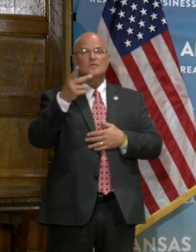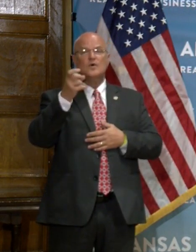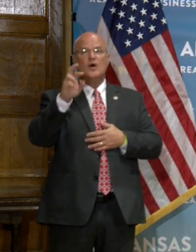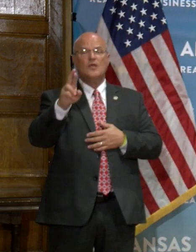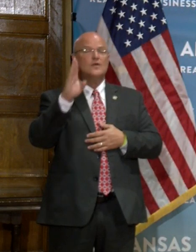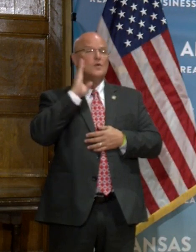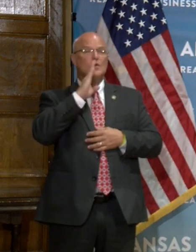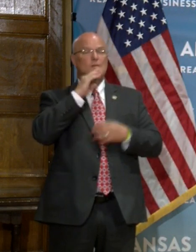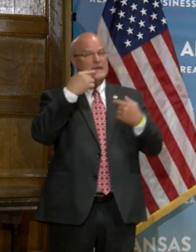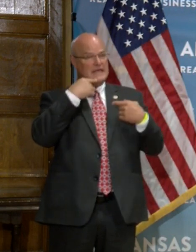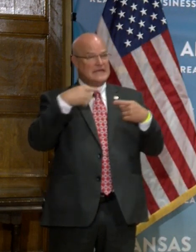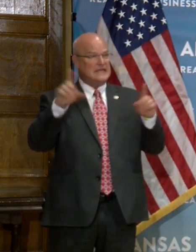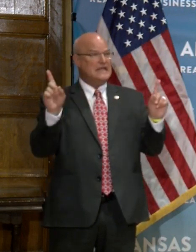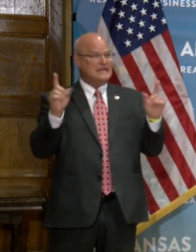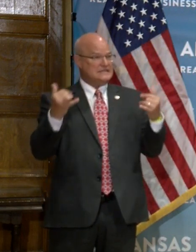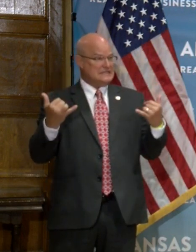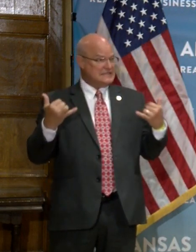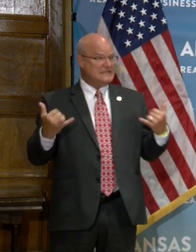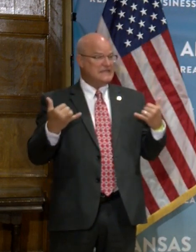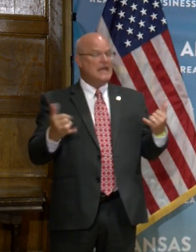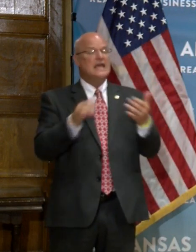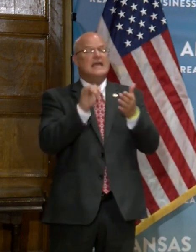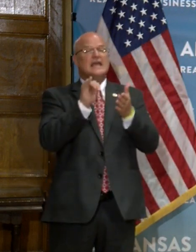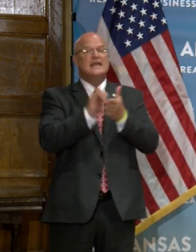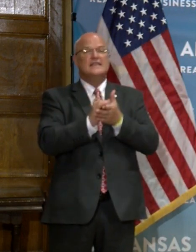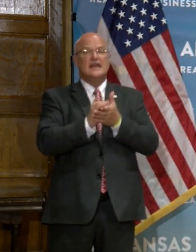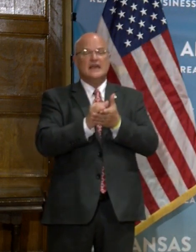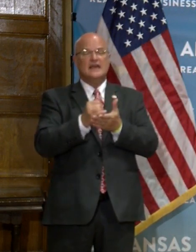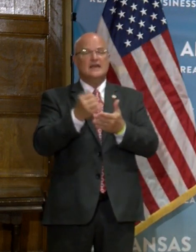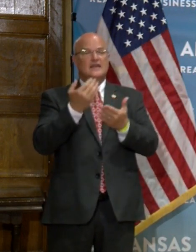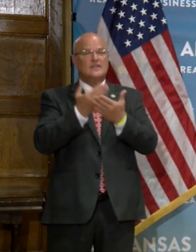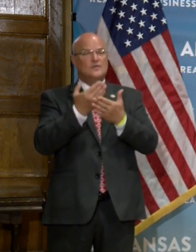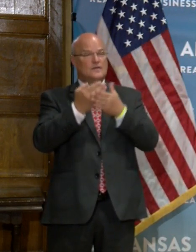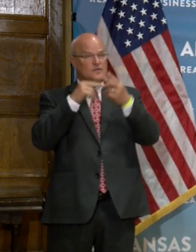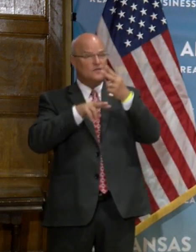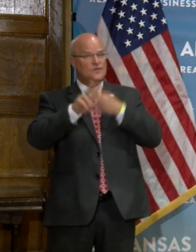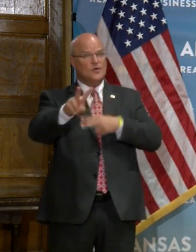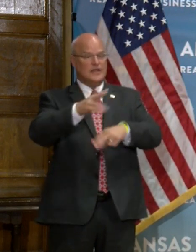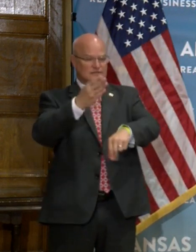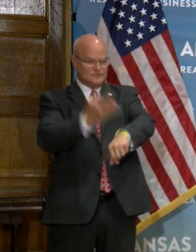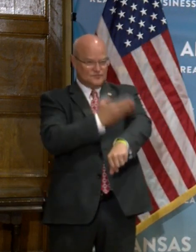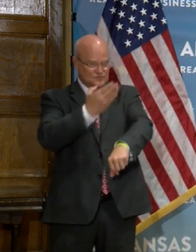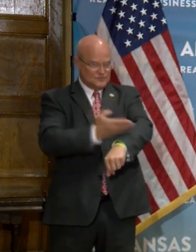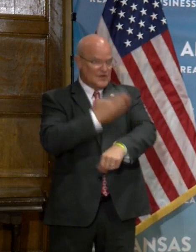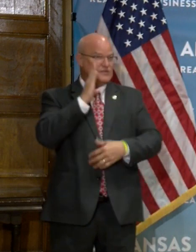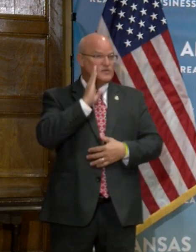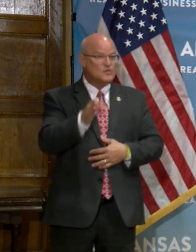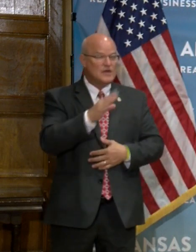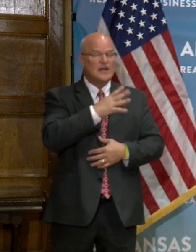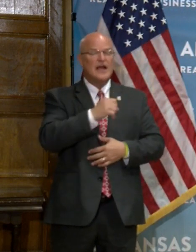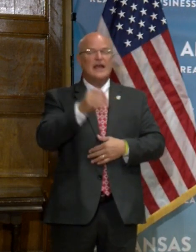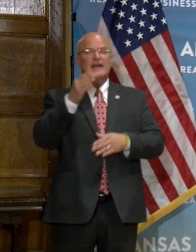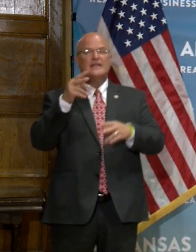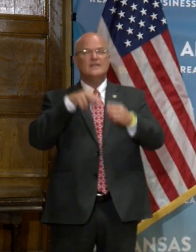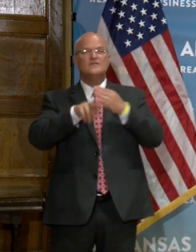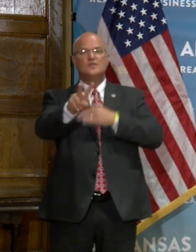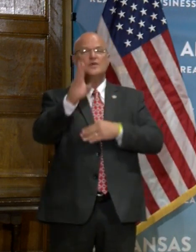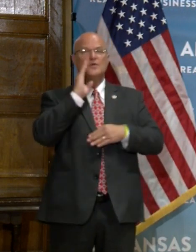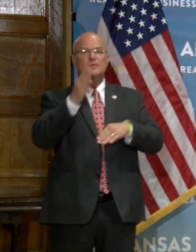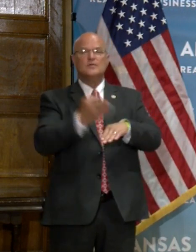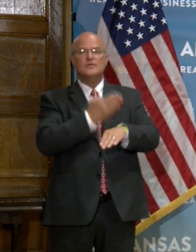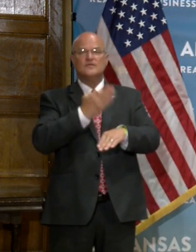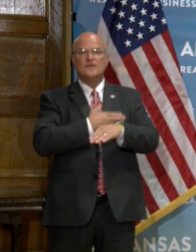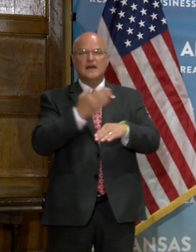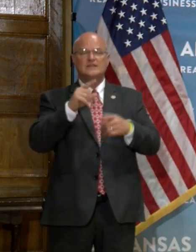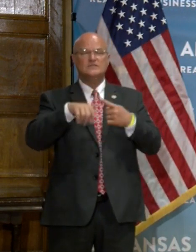will be announcing today that the revenue forecast will be revised, and the revenue forecast will be